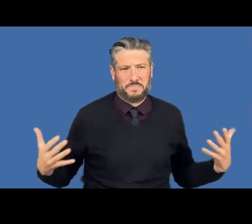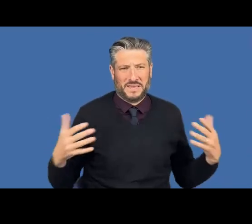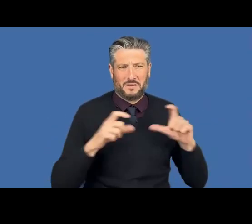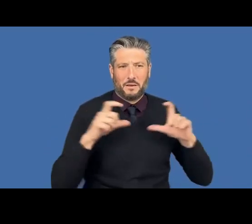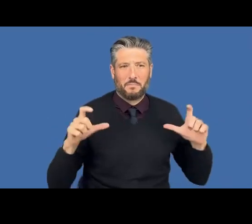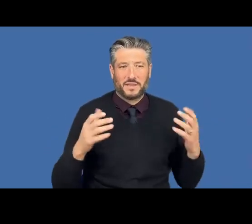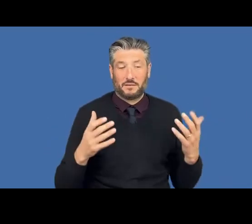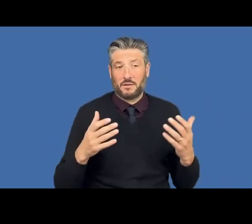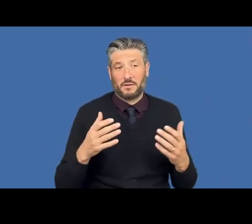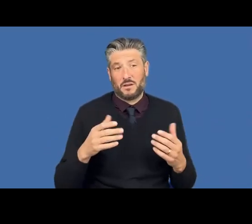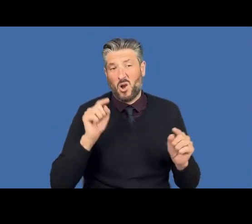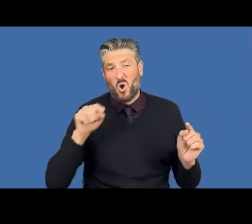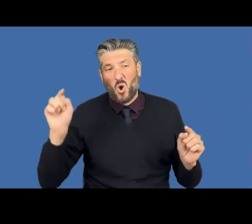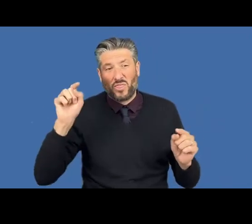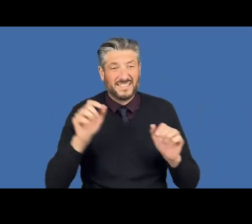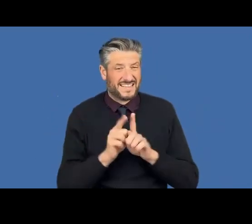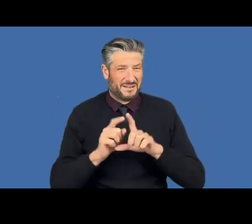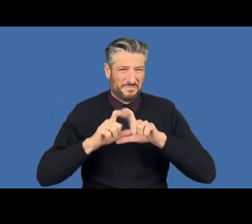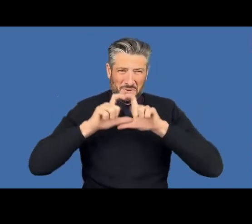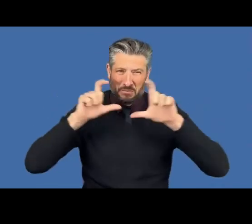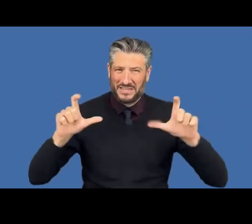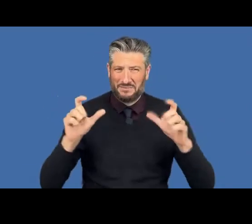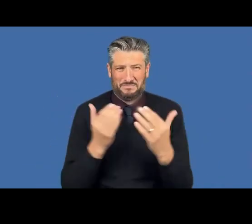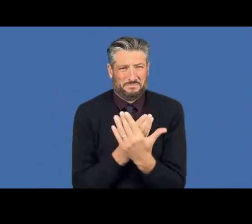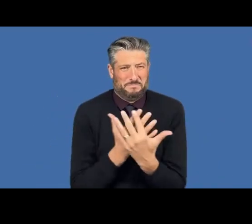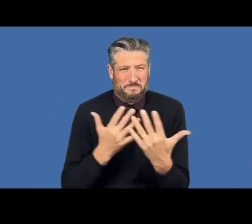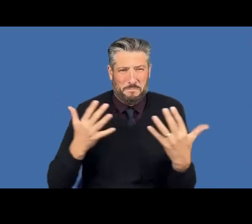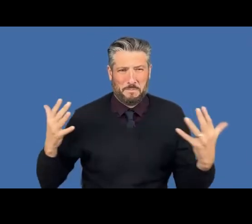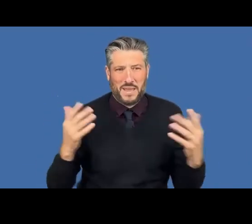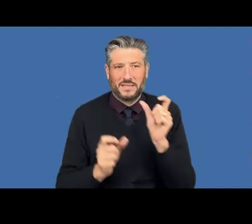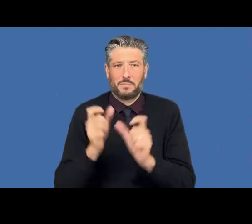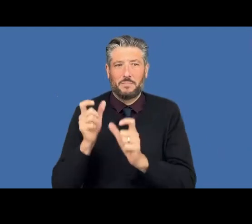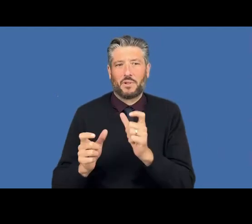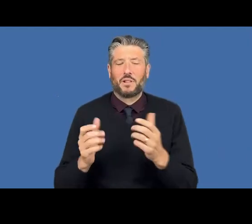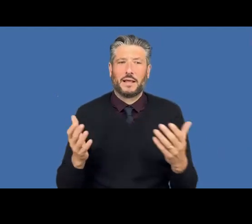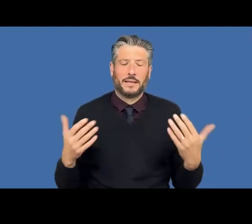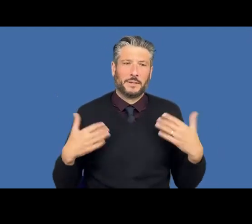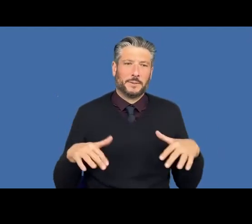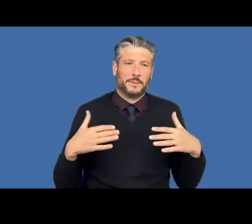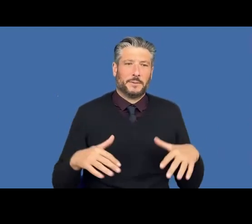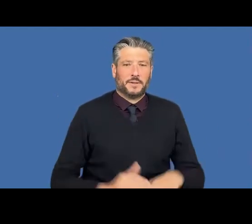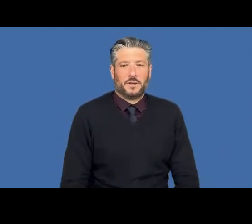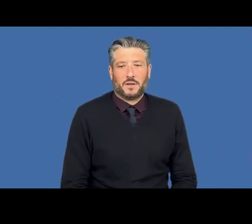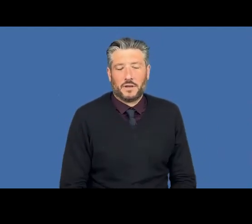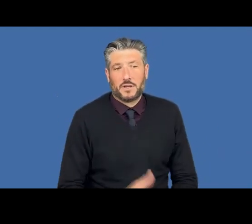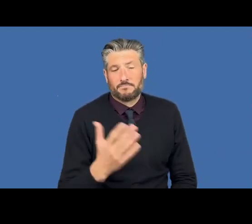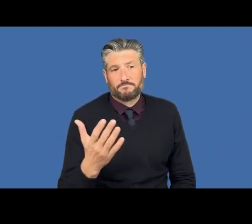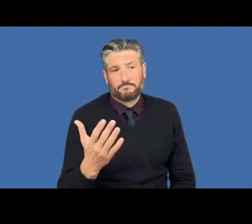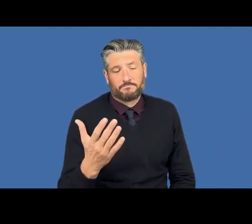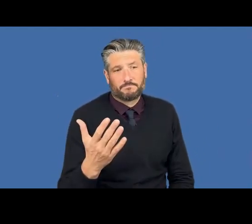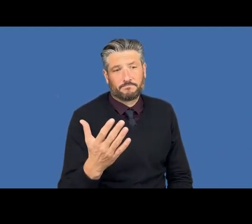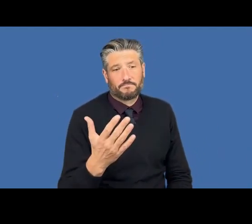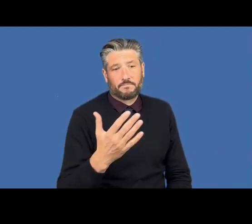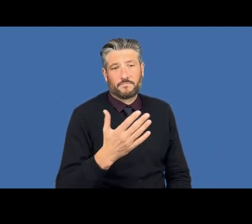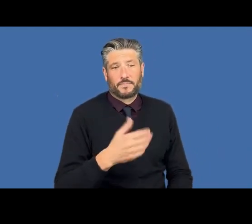to get others to buy in and get them to help. And if we look at some of the